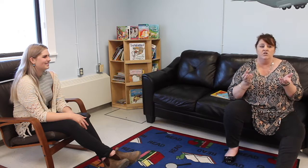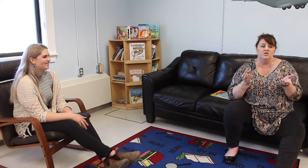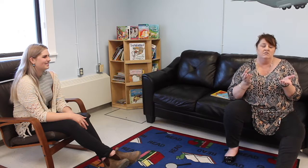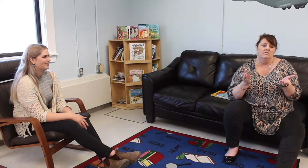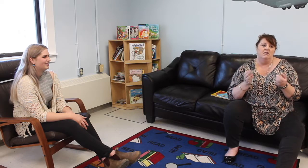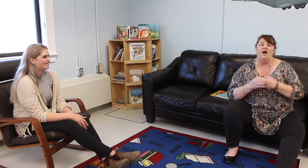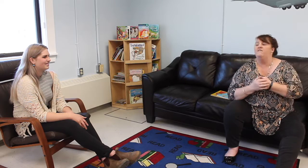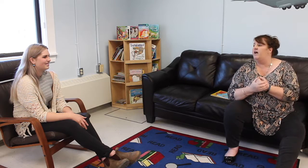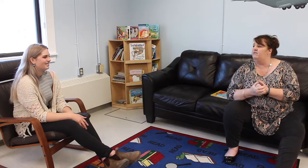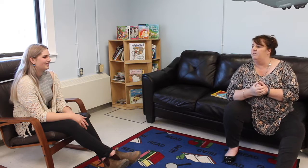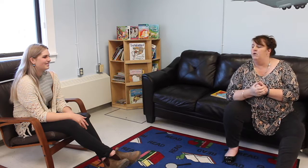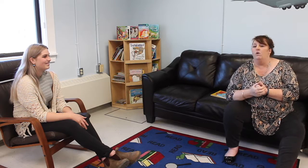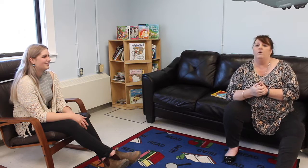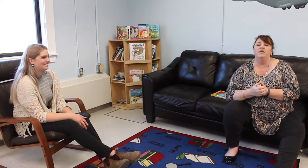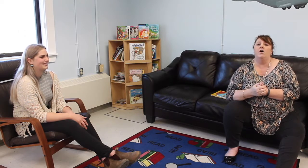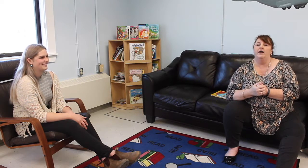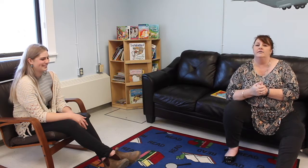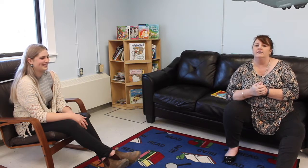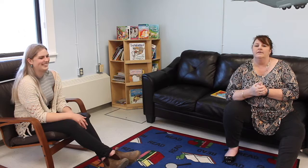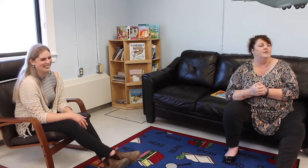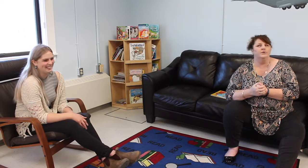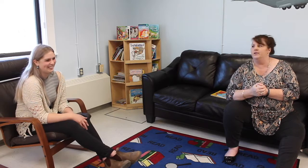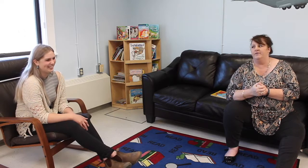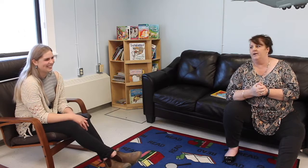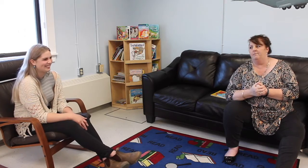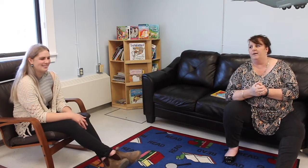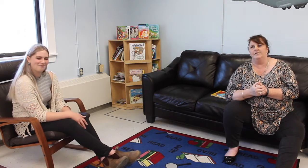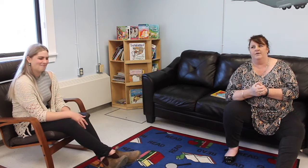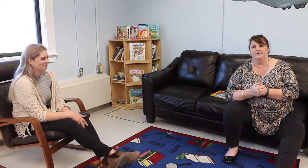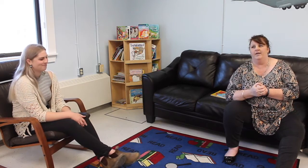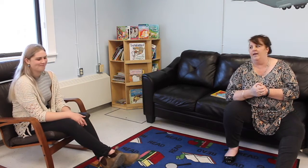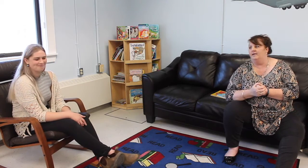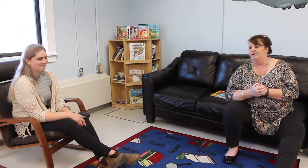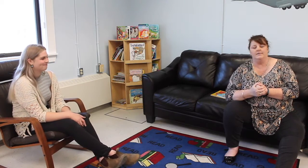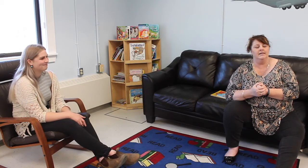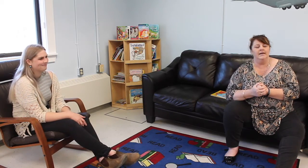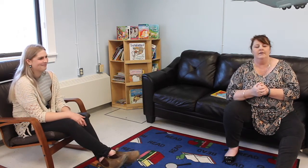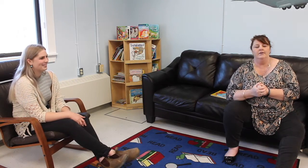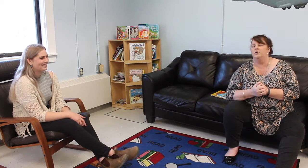just high-five them or be kind. Because we should never hit our mice friends on the head. Miss Kalita, you